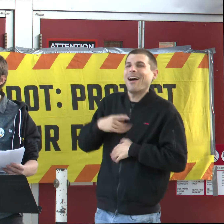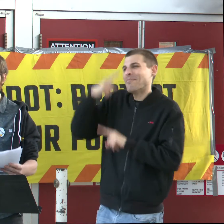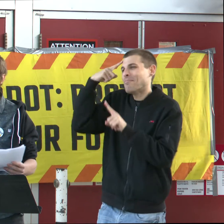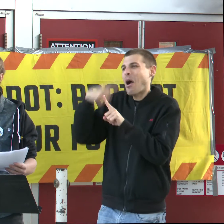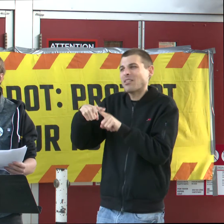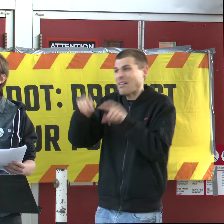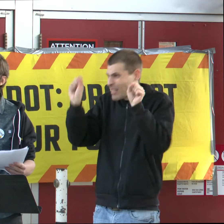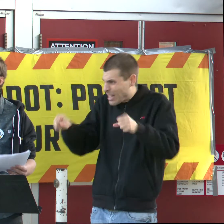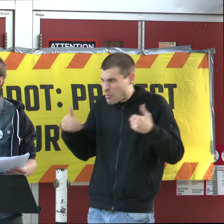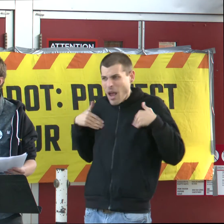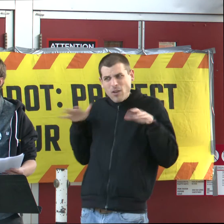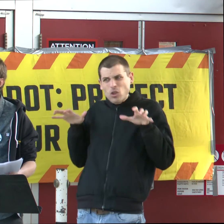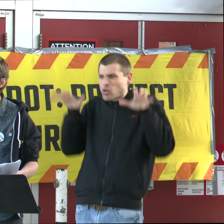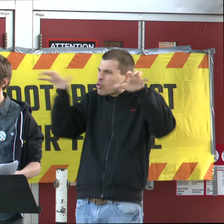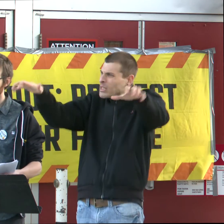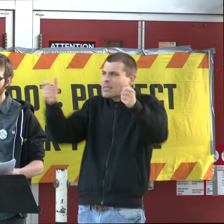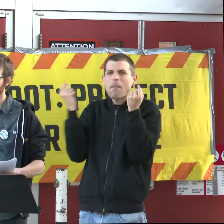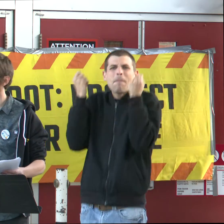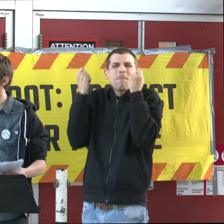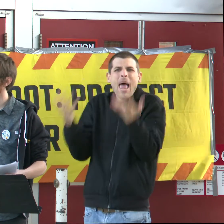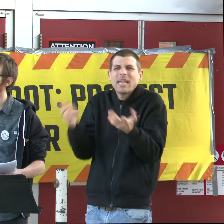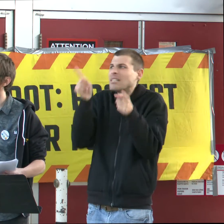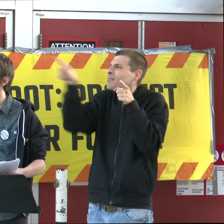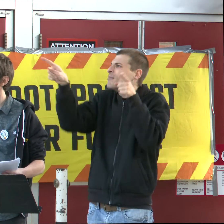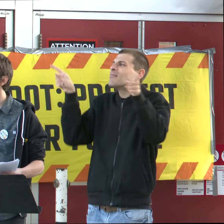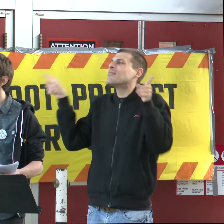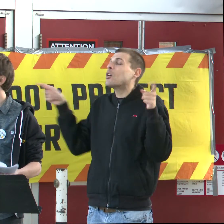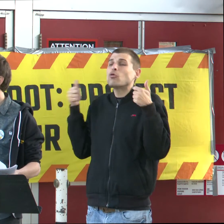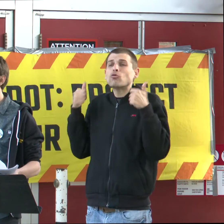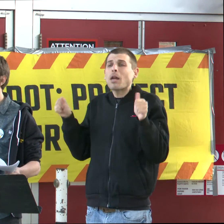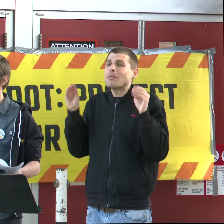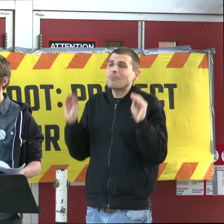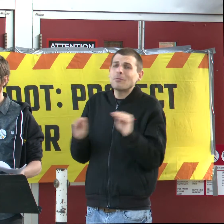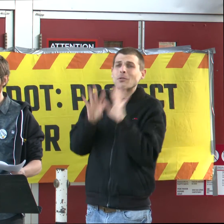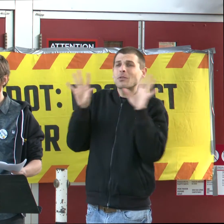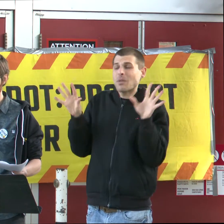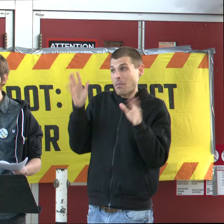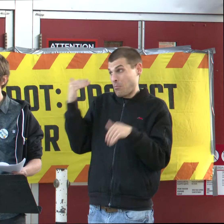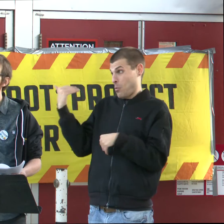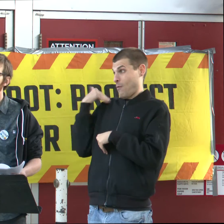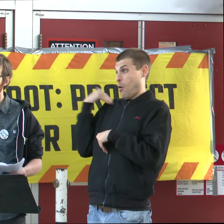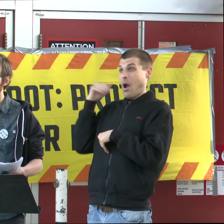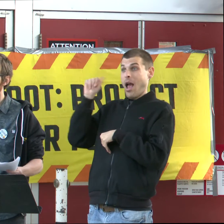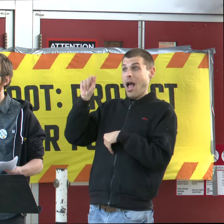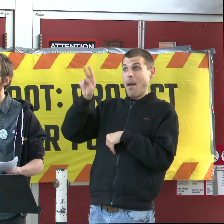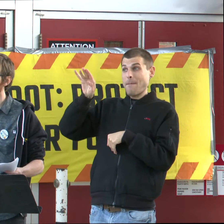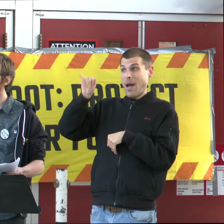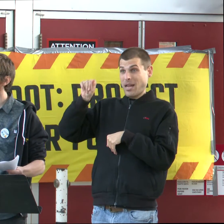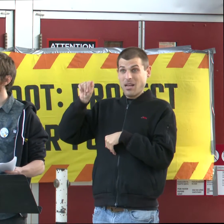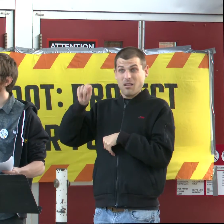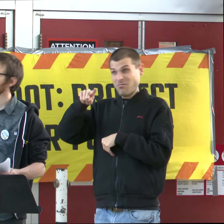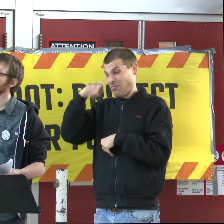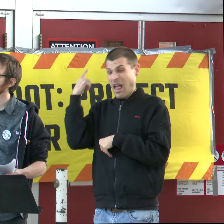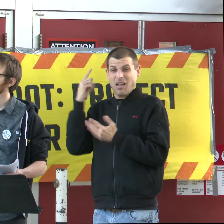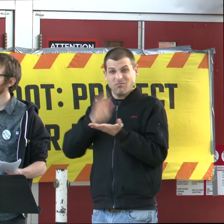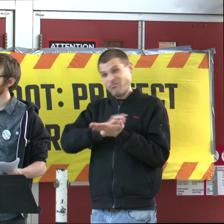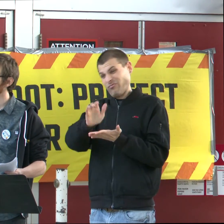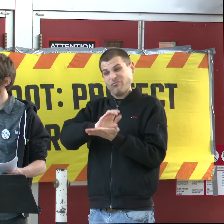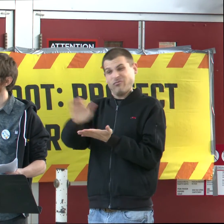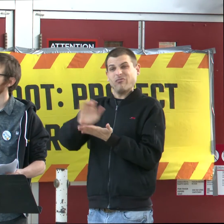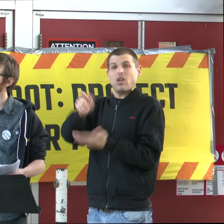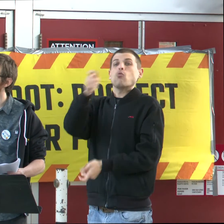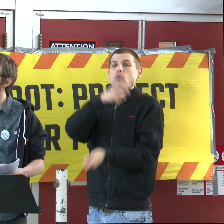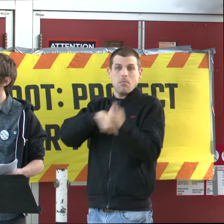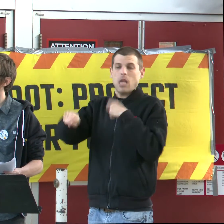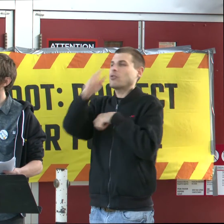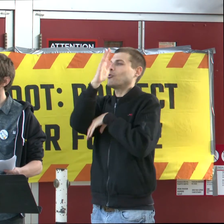Albina neighborhood, there were many planted in this neighborhood as part of a restorative effort that unfortunately through displacement and gentrification, many of the original